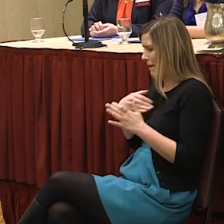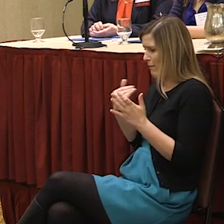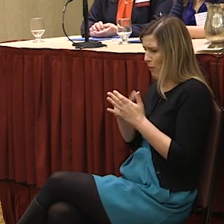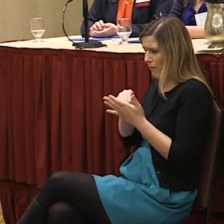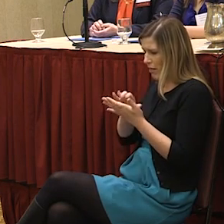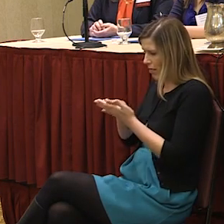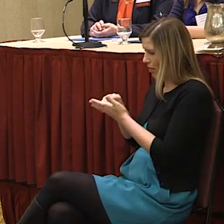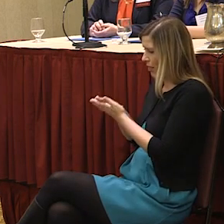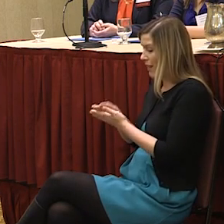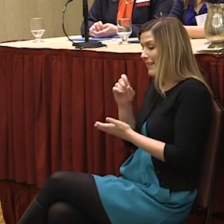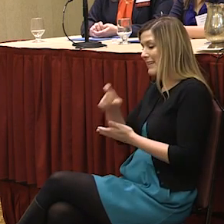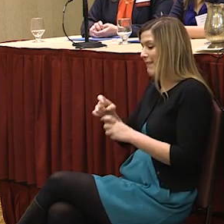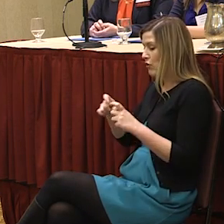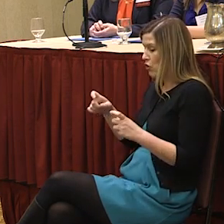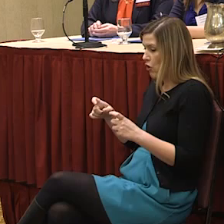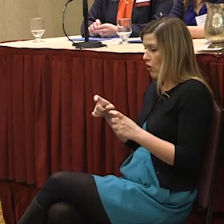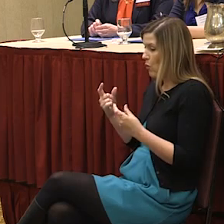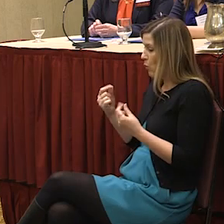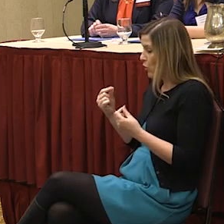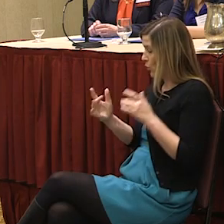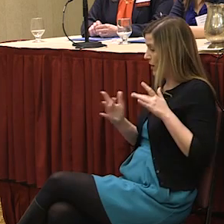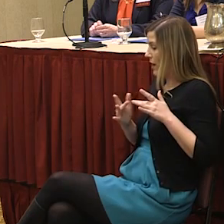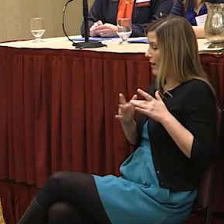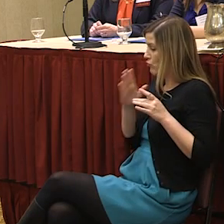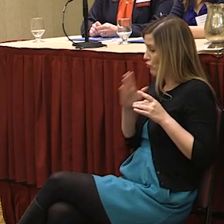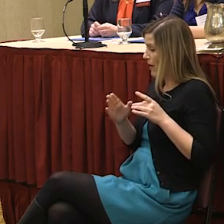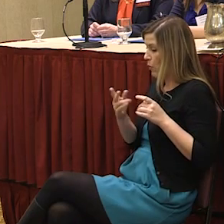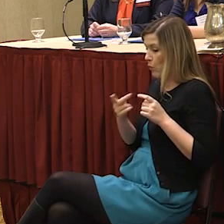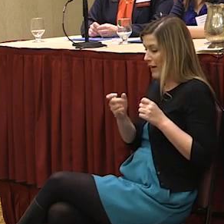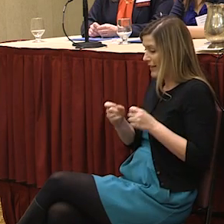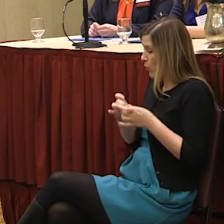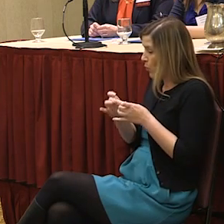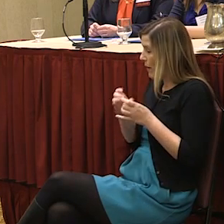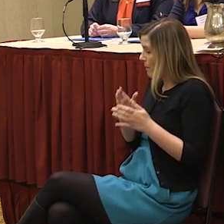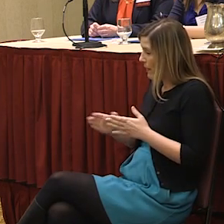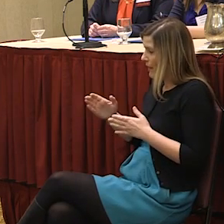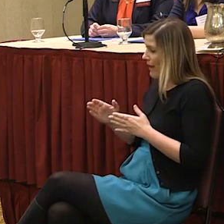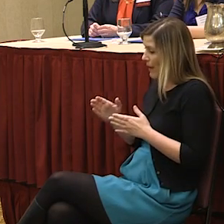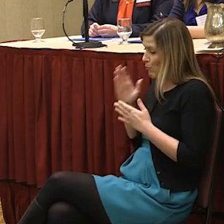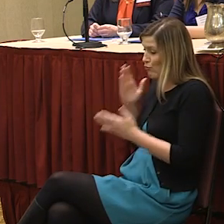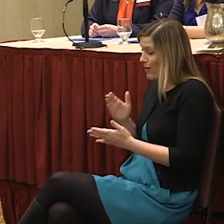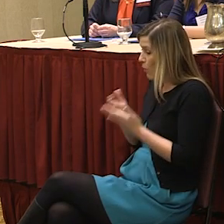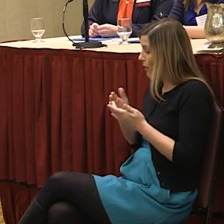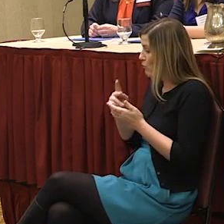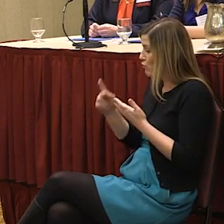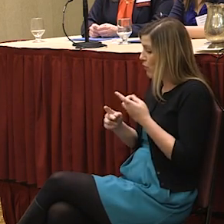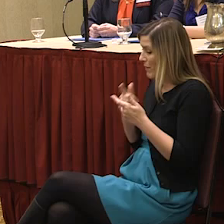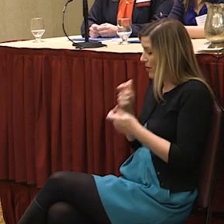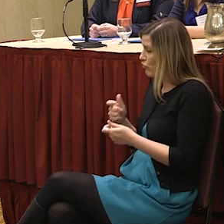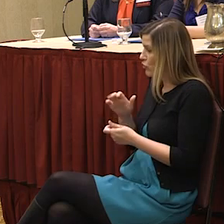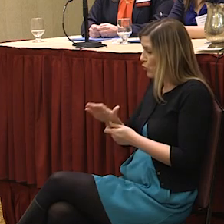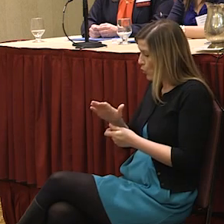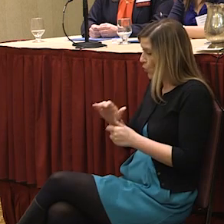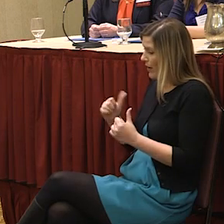I can give you my card directly as well. And you can contact me directly, and then we can coordinate and bring whatever program you're interested in to